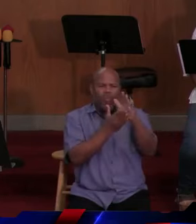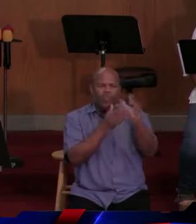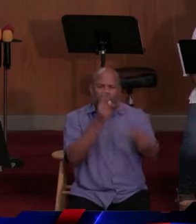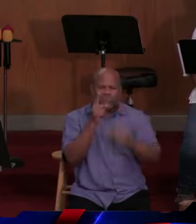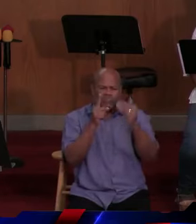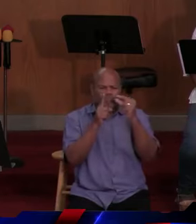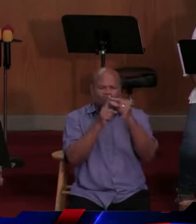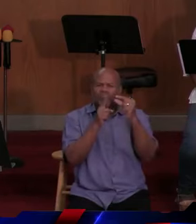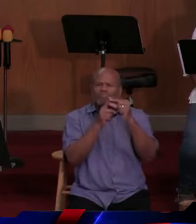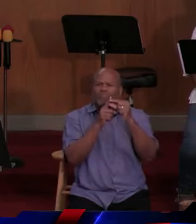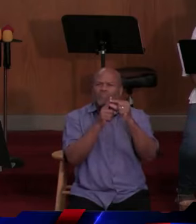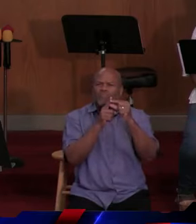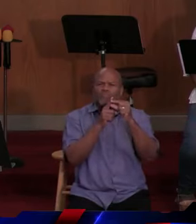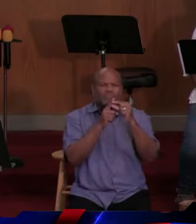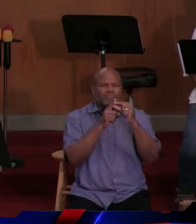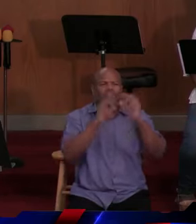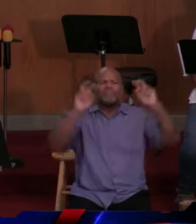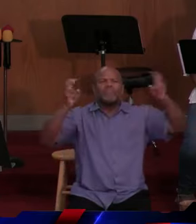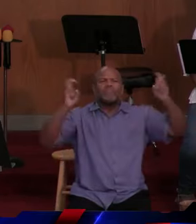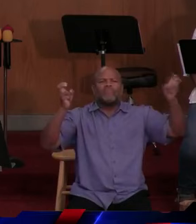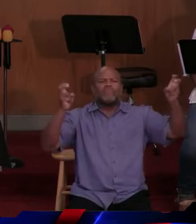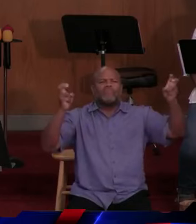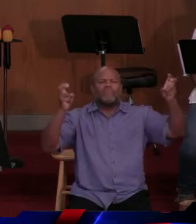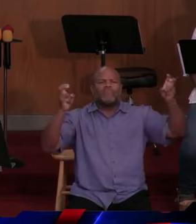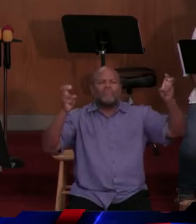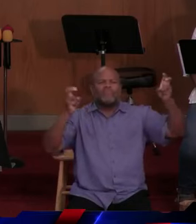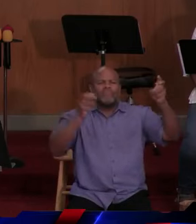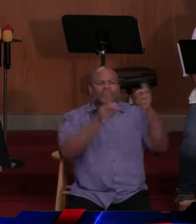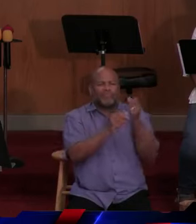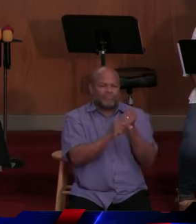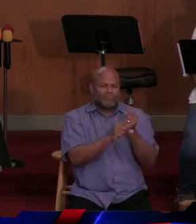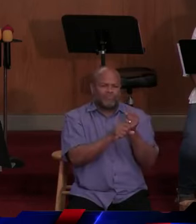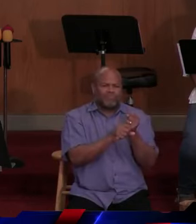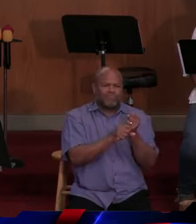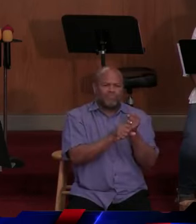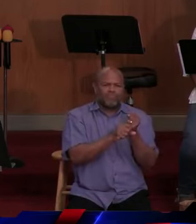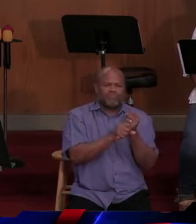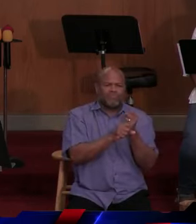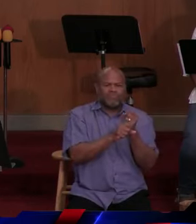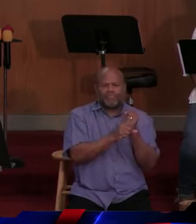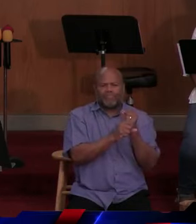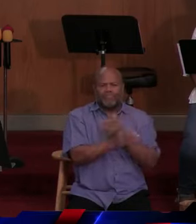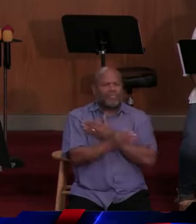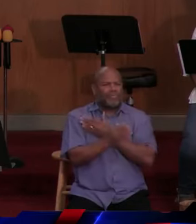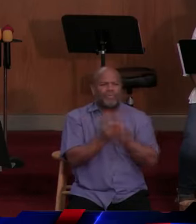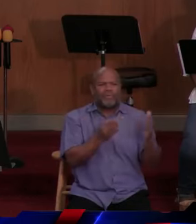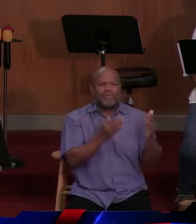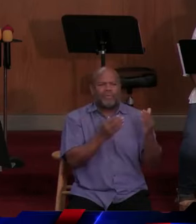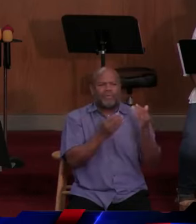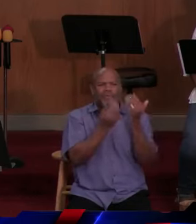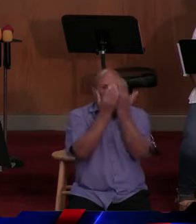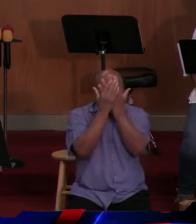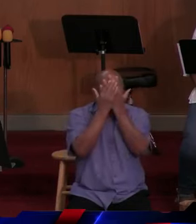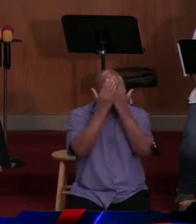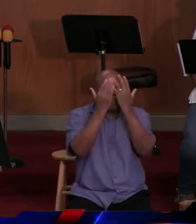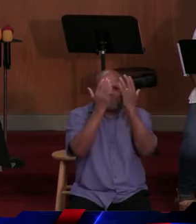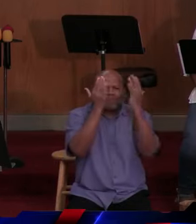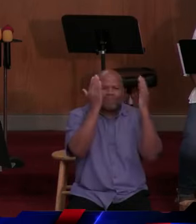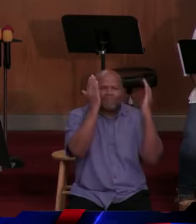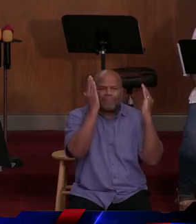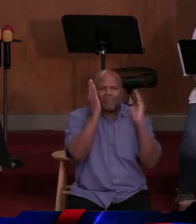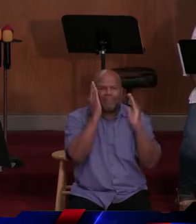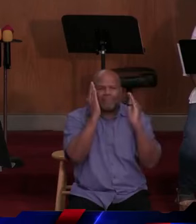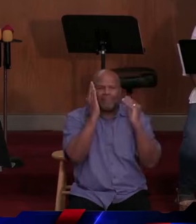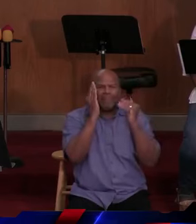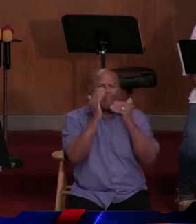the title, topic, and springboard for the preaching platform would be Beyond the Veil. Father God, in the name